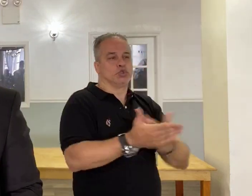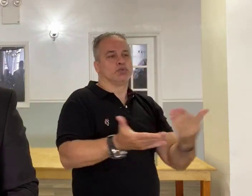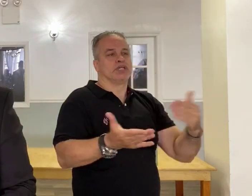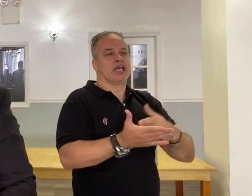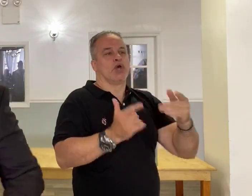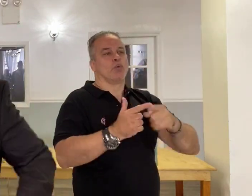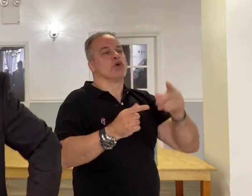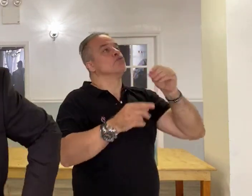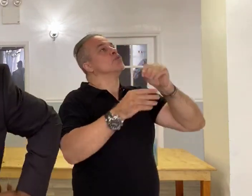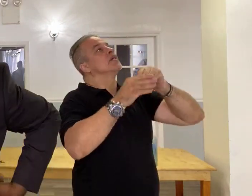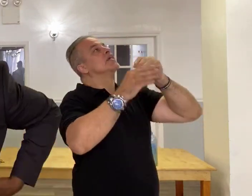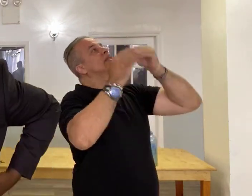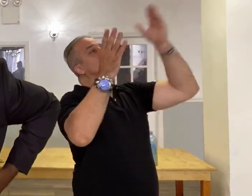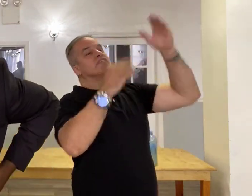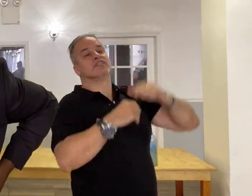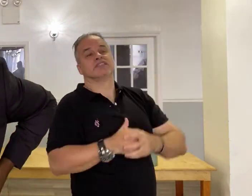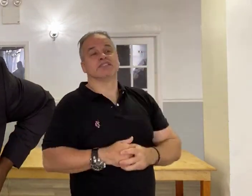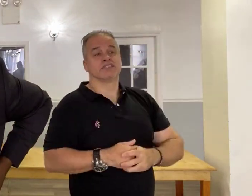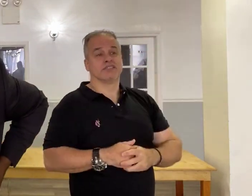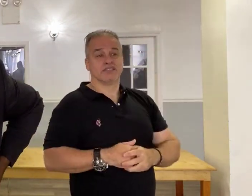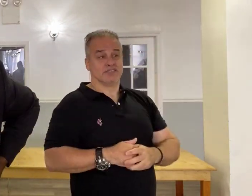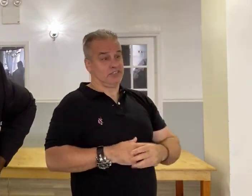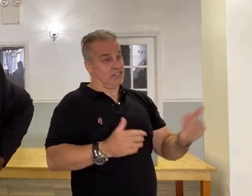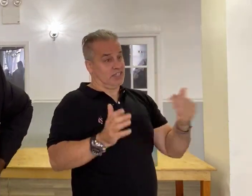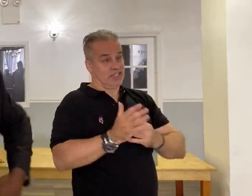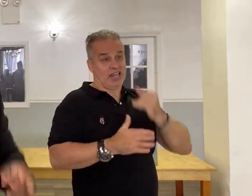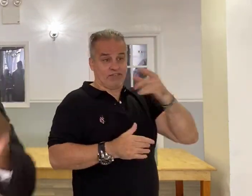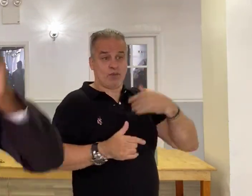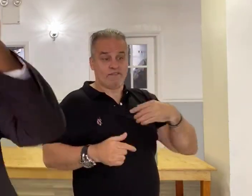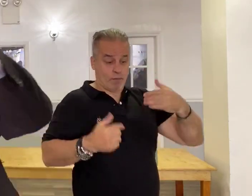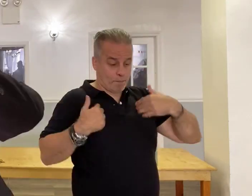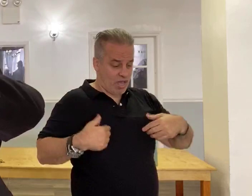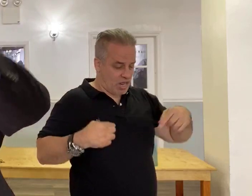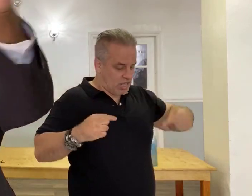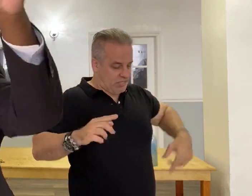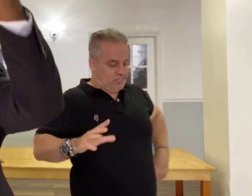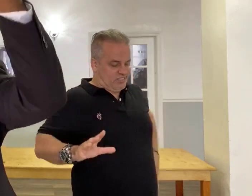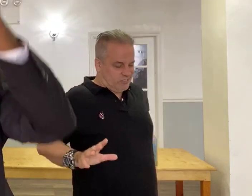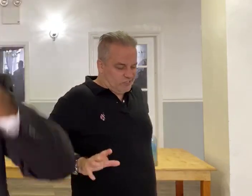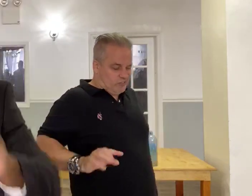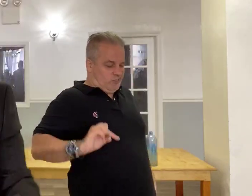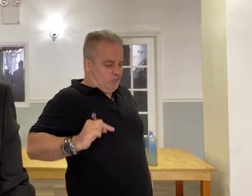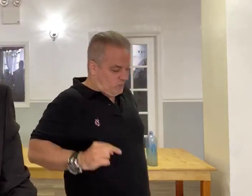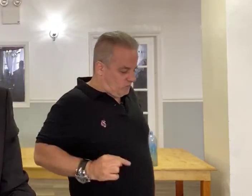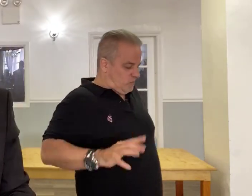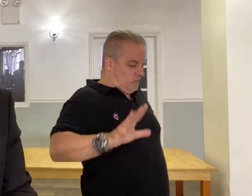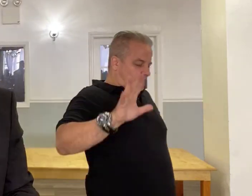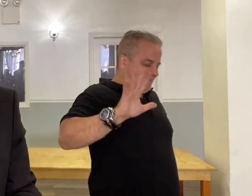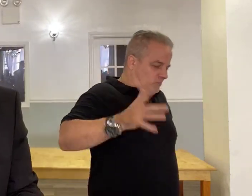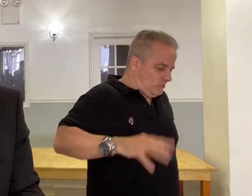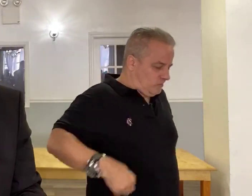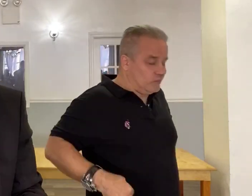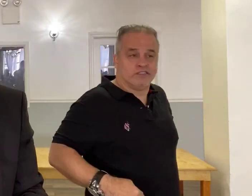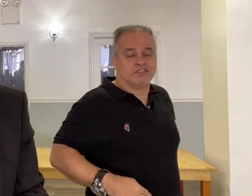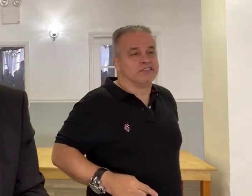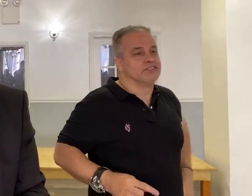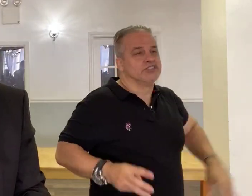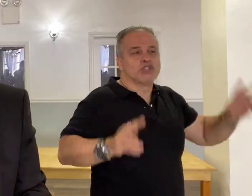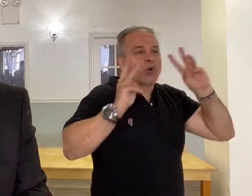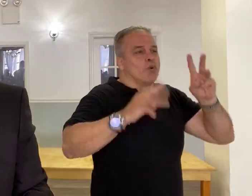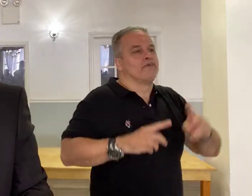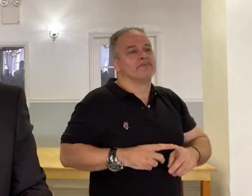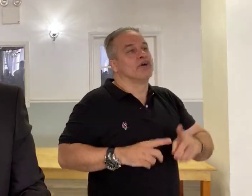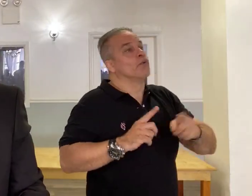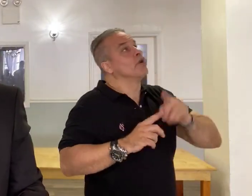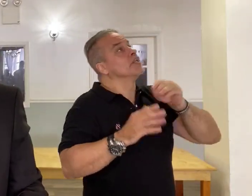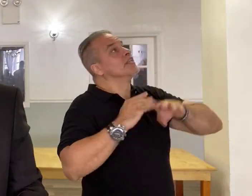people here, and you have aches and pains. Listen to me. No more pain. Glory to God.